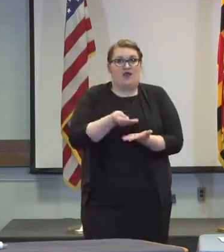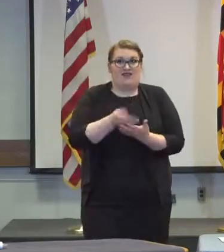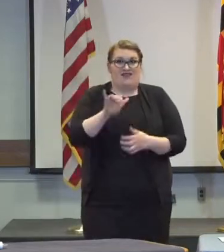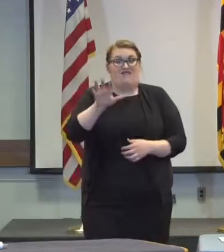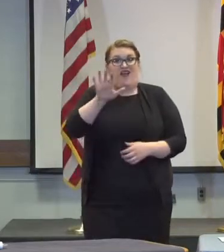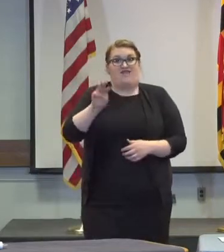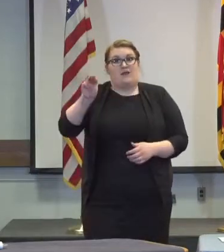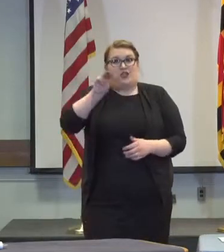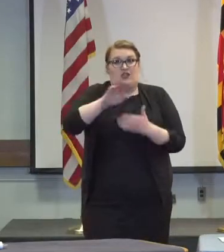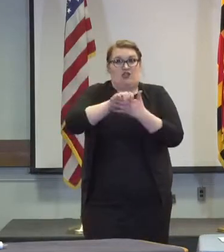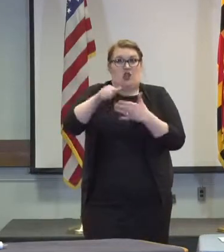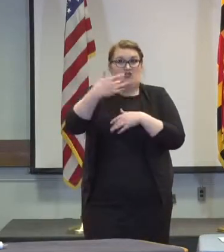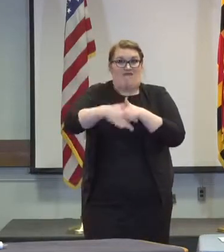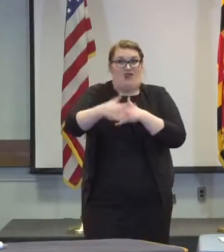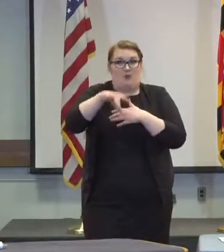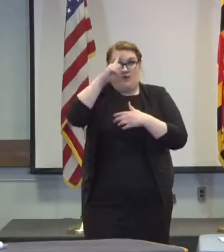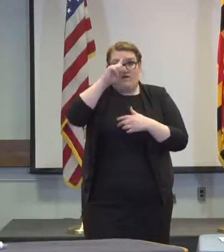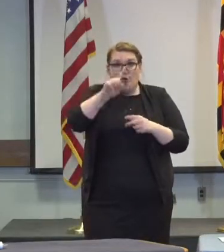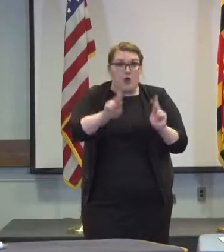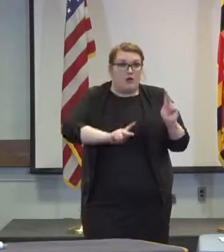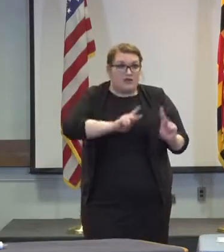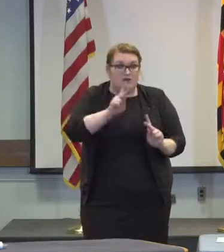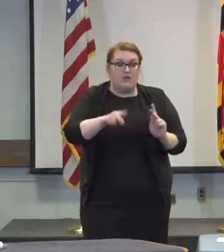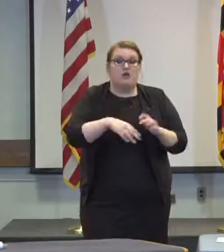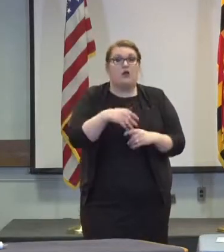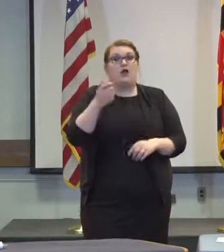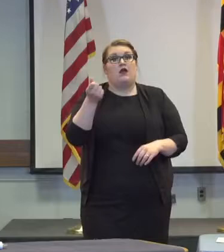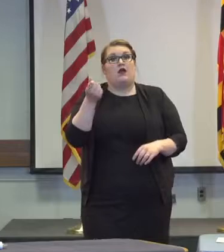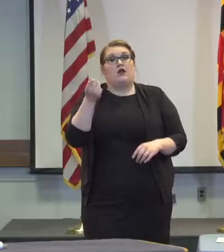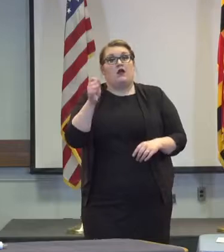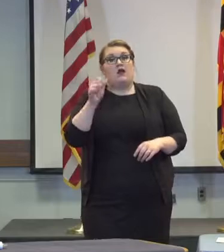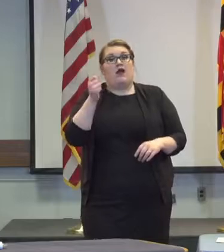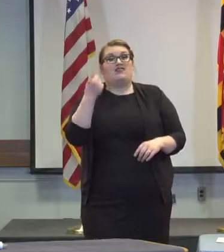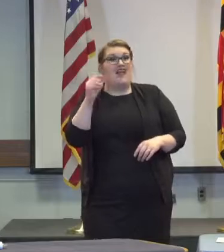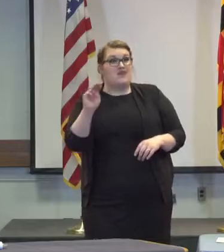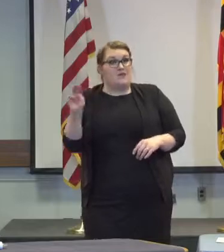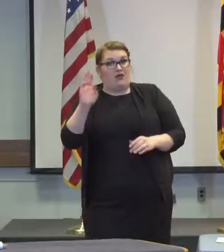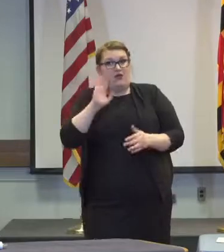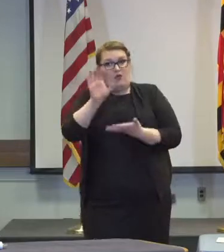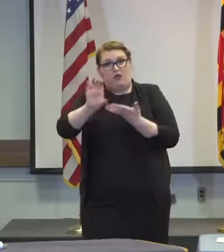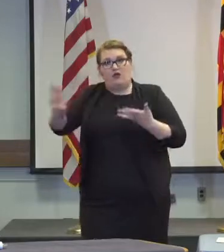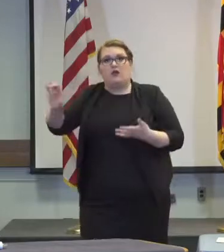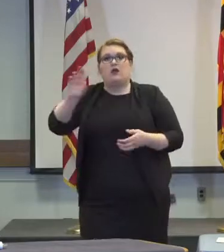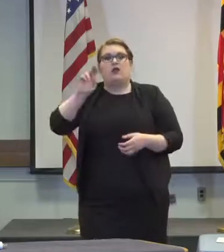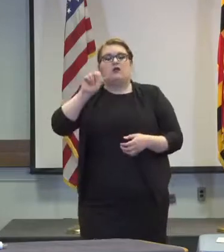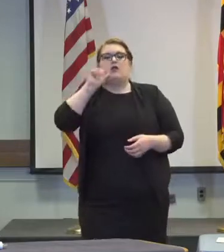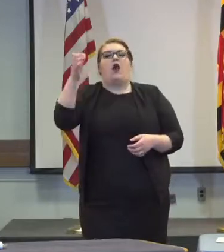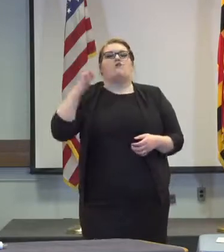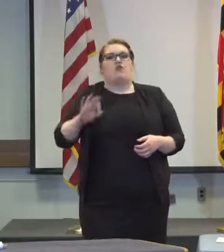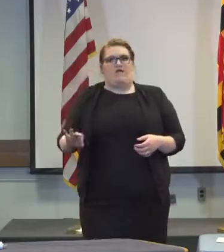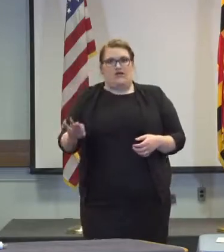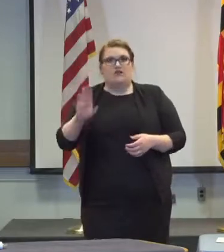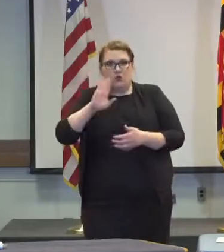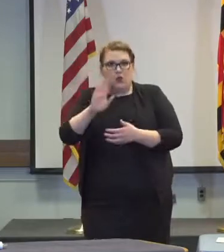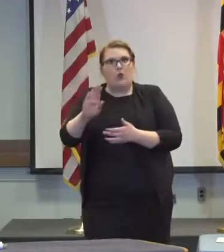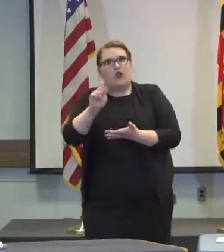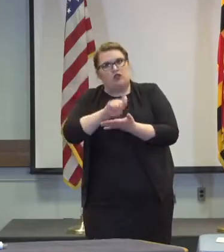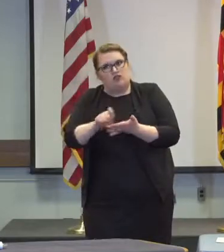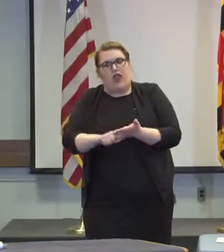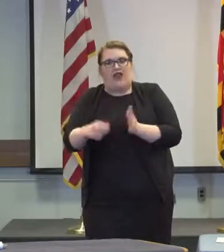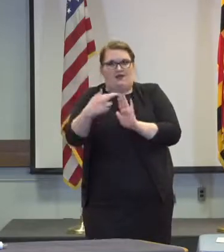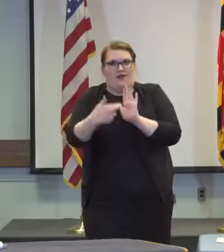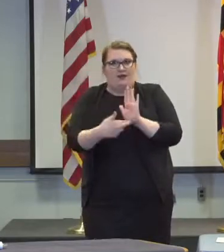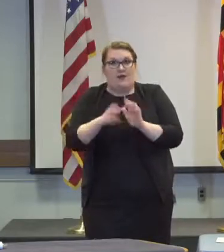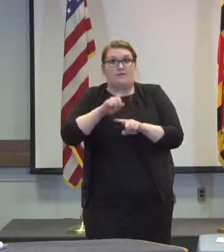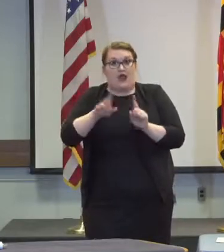$5 million that's available for individuals, another $1 million going to nonprofits, and we'll write guidelines for that. But I will go